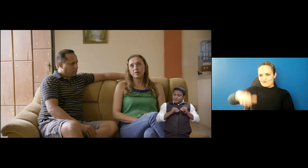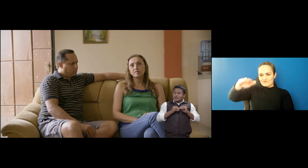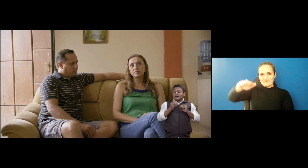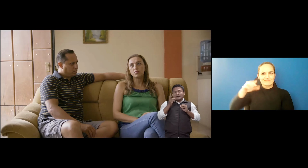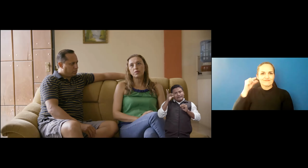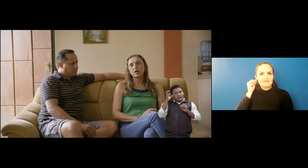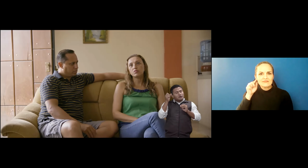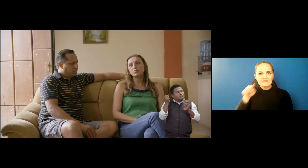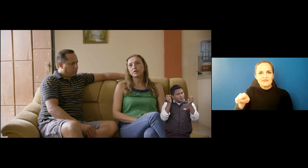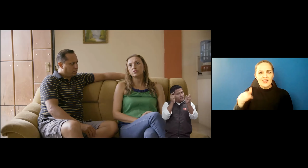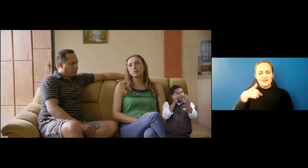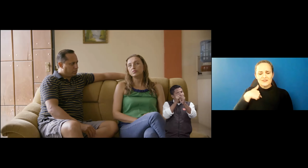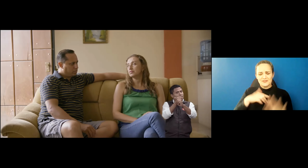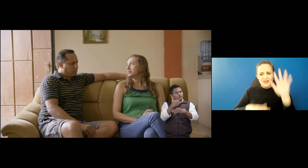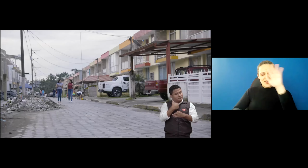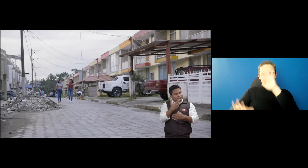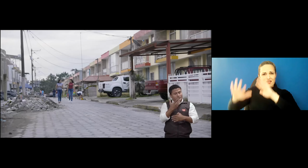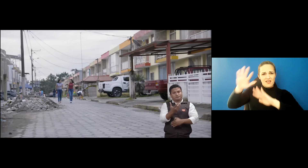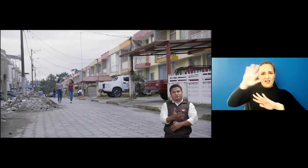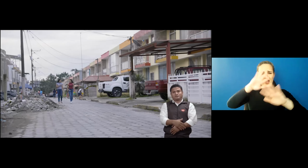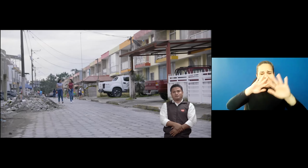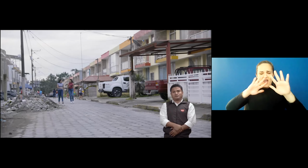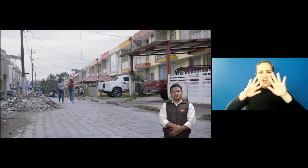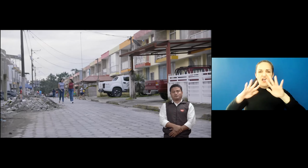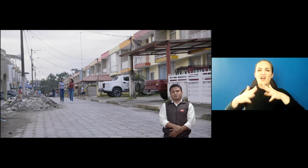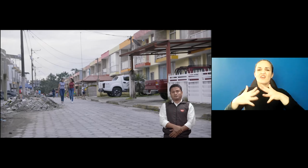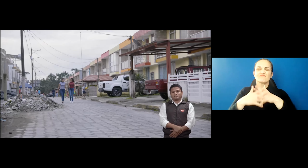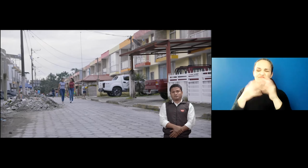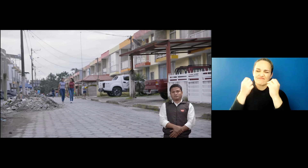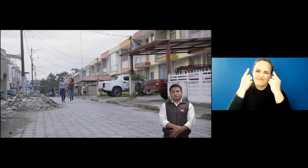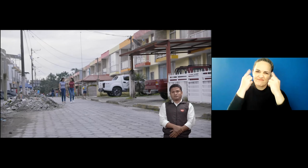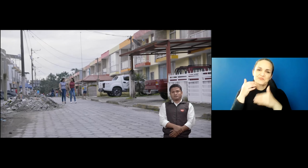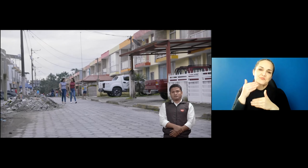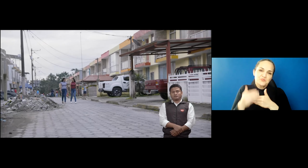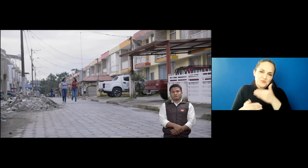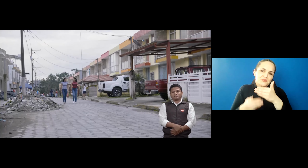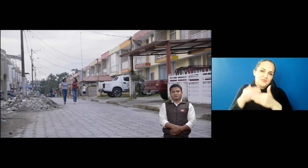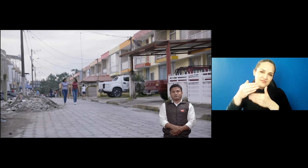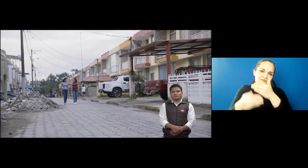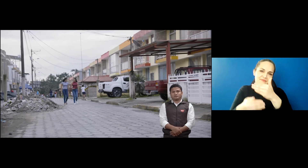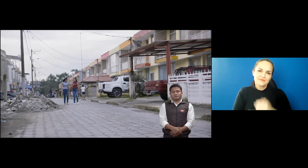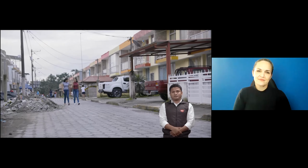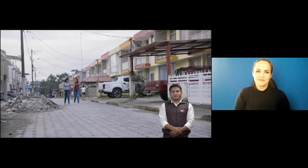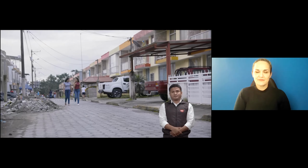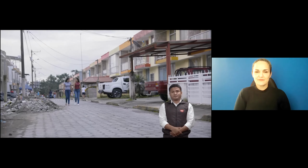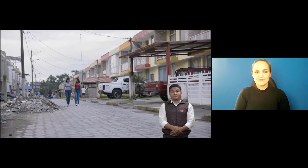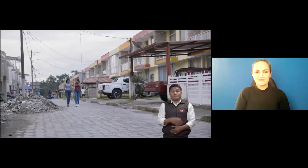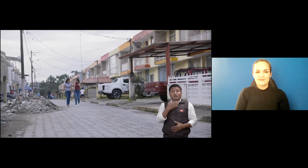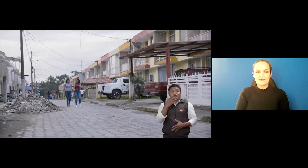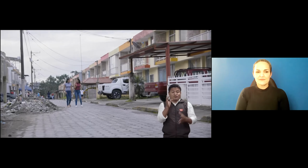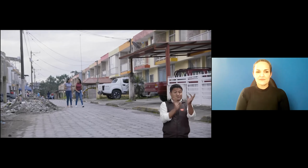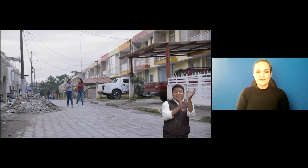and begin the process of accepting, which is the most complicated part of this for us.